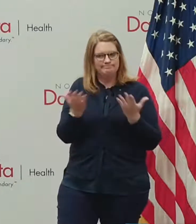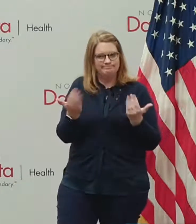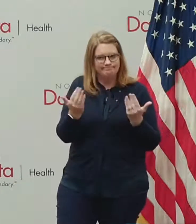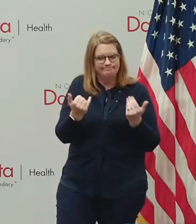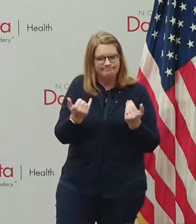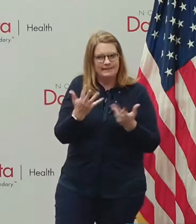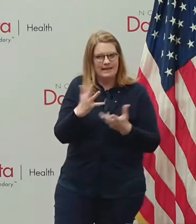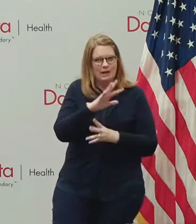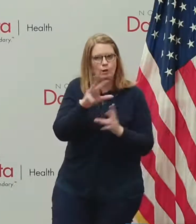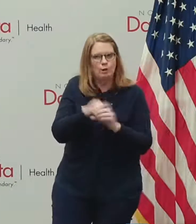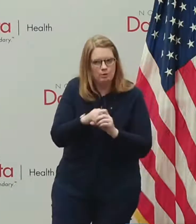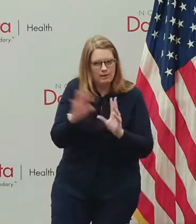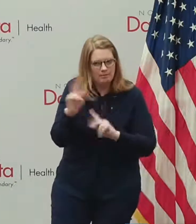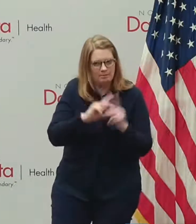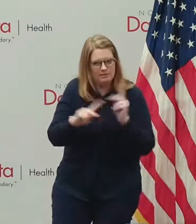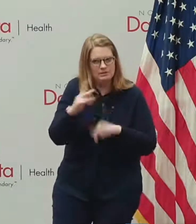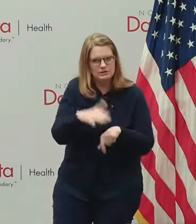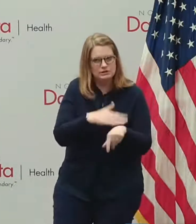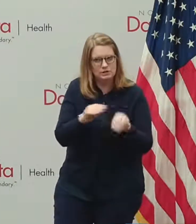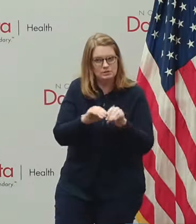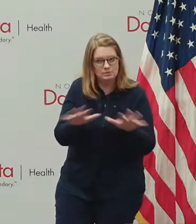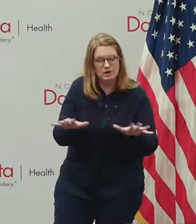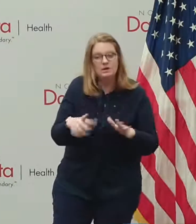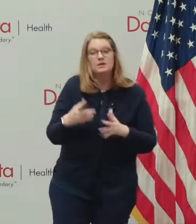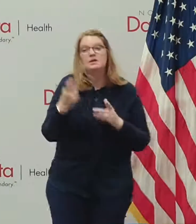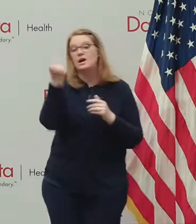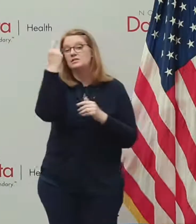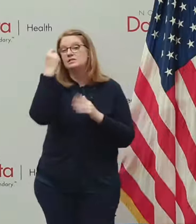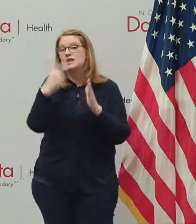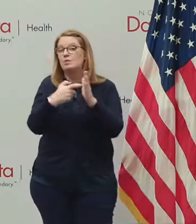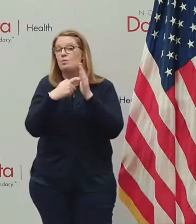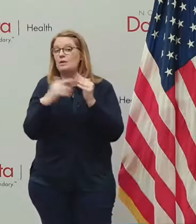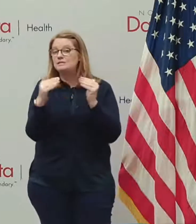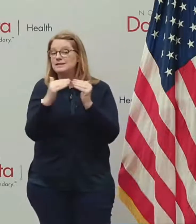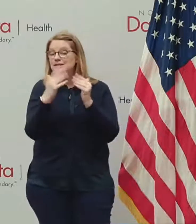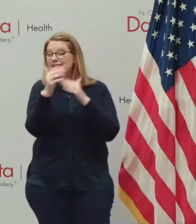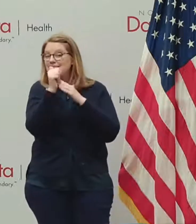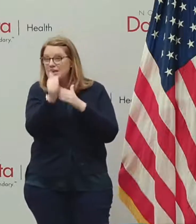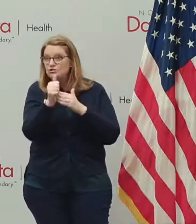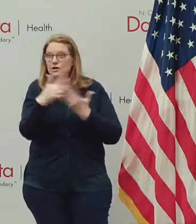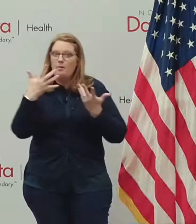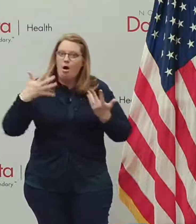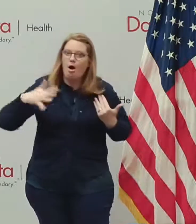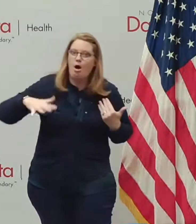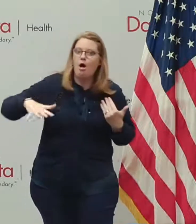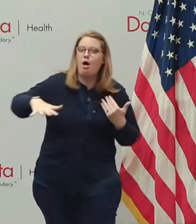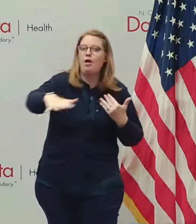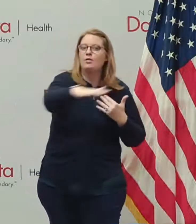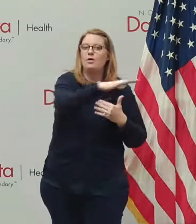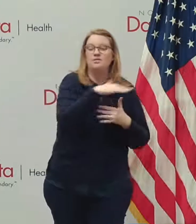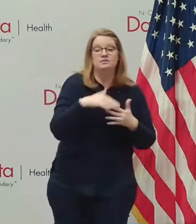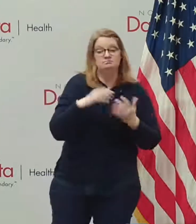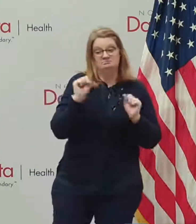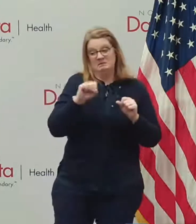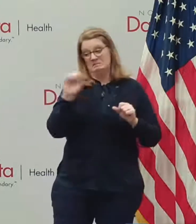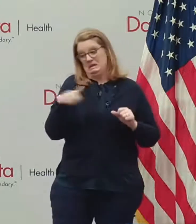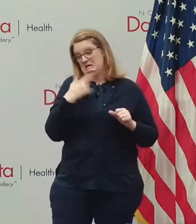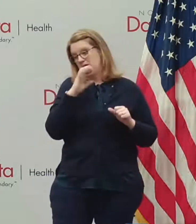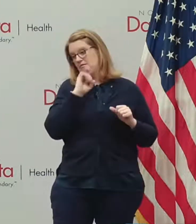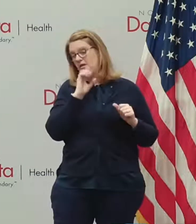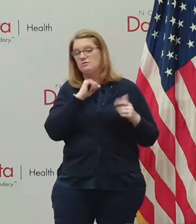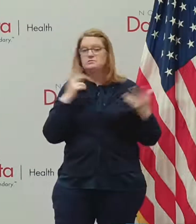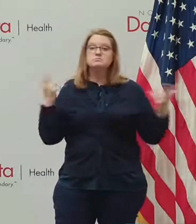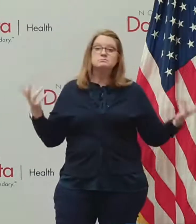participating in slowing the spread. And that requires leadership at all levels, and the leadership can come from people at any ages, whether you're